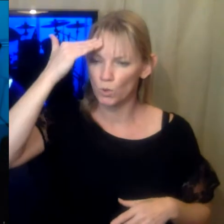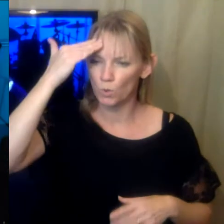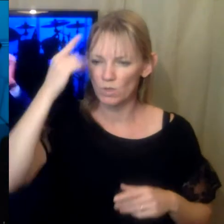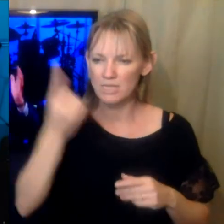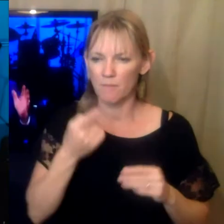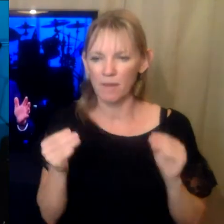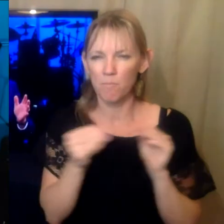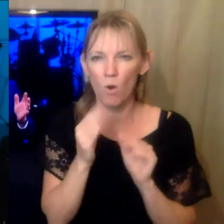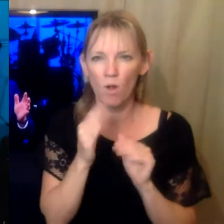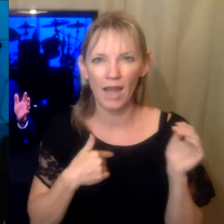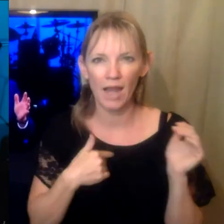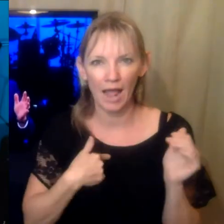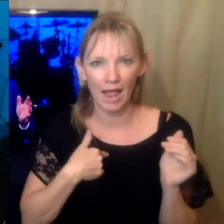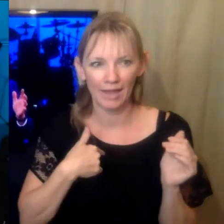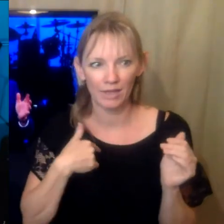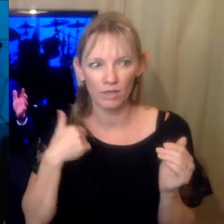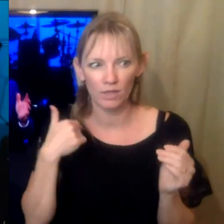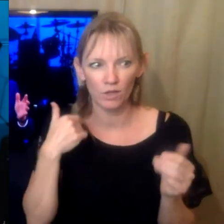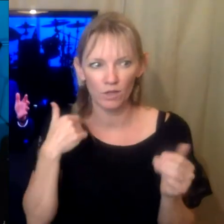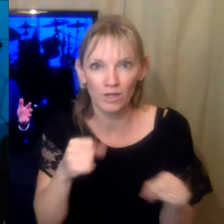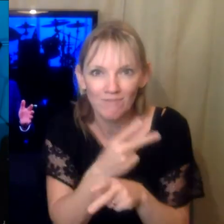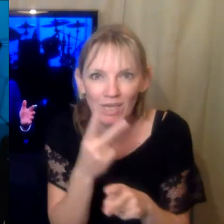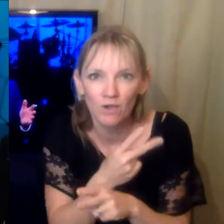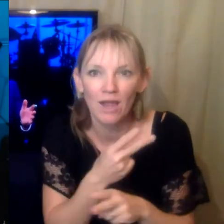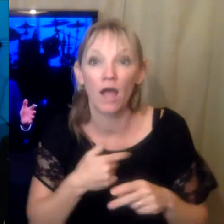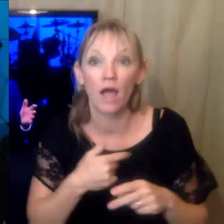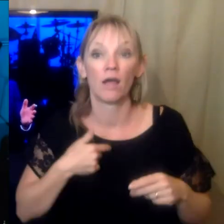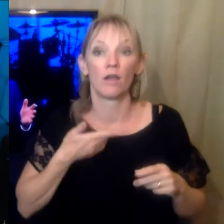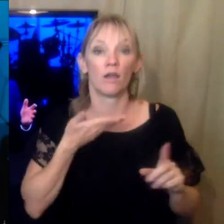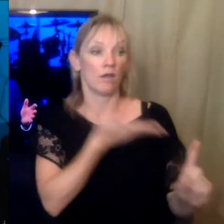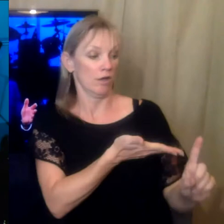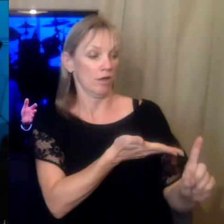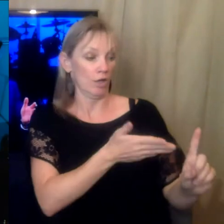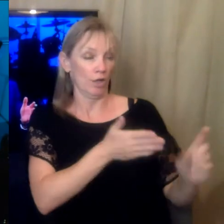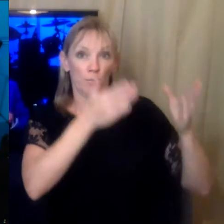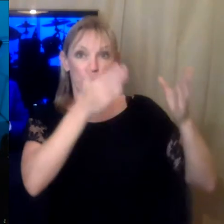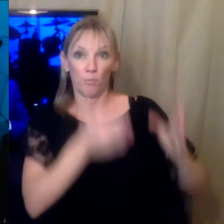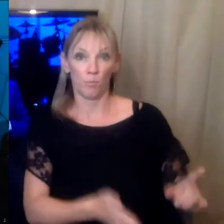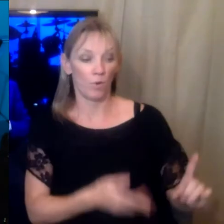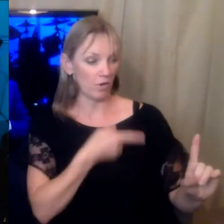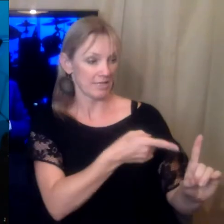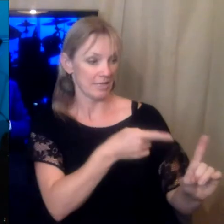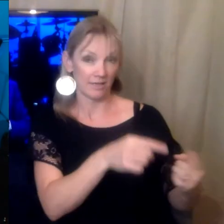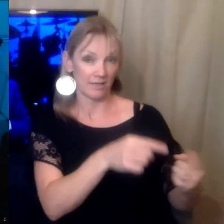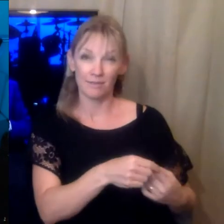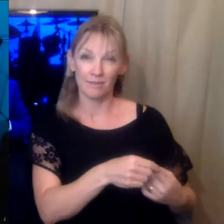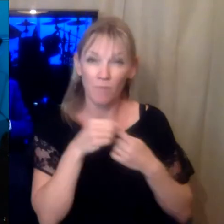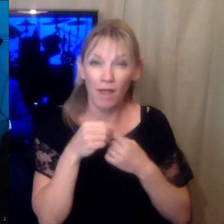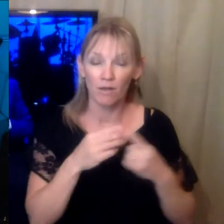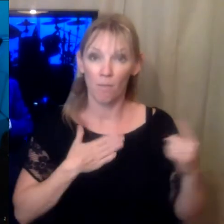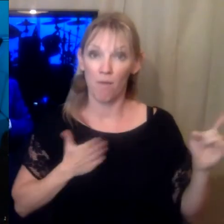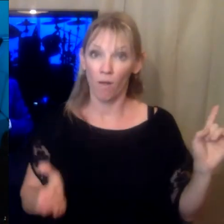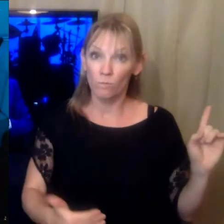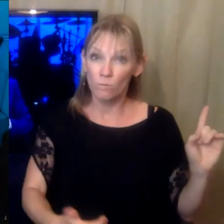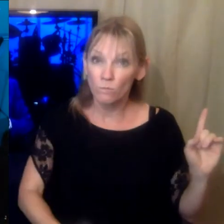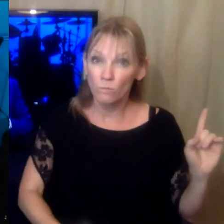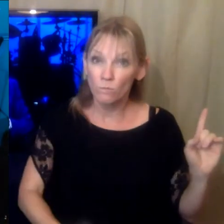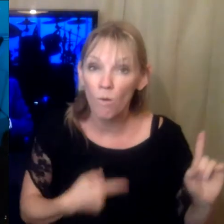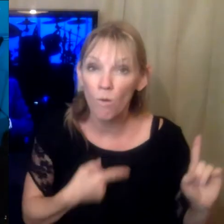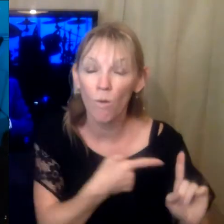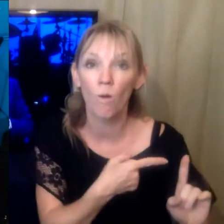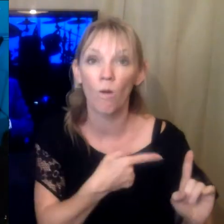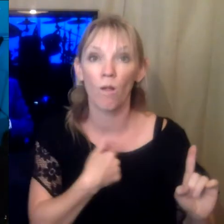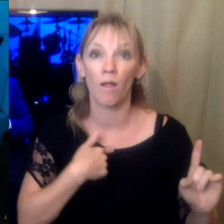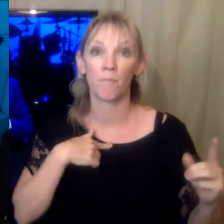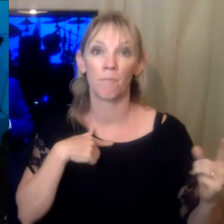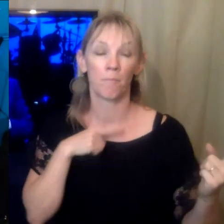figure out. That here was somebody that was so special to me in my soul. And as I met